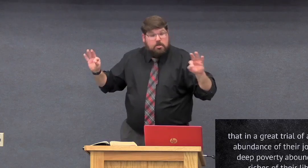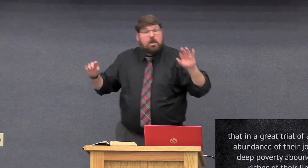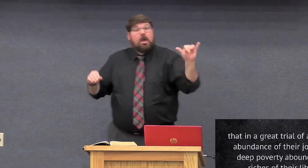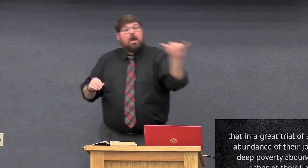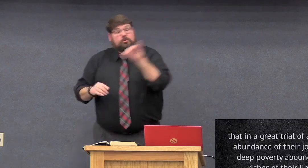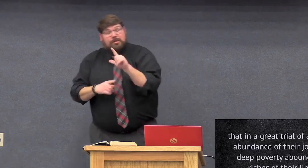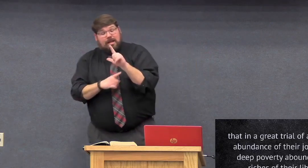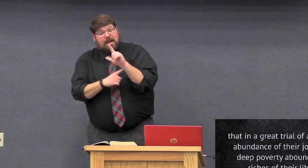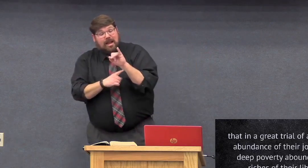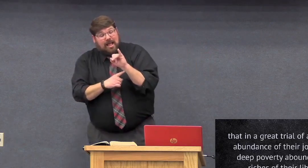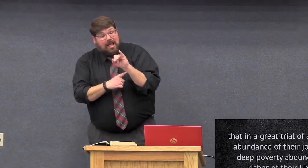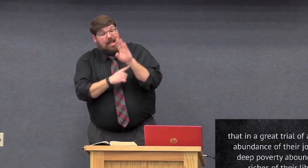Liberty.